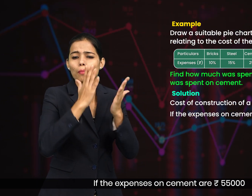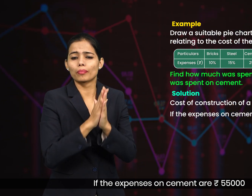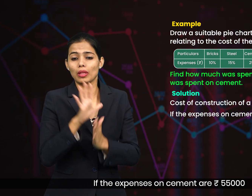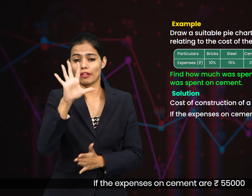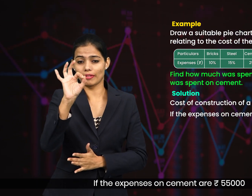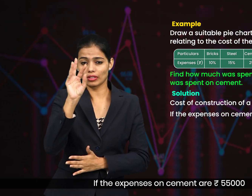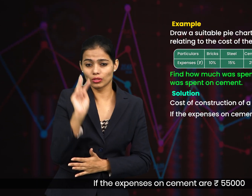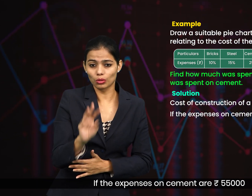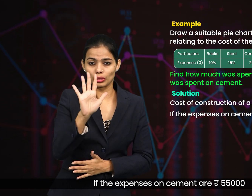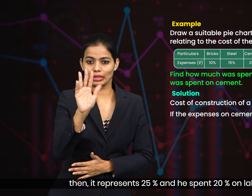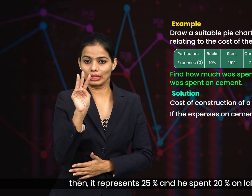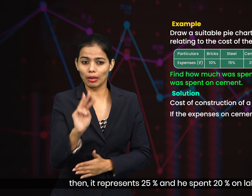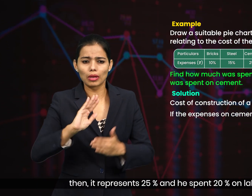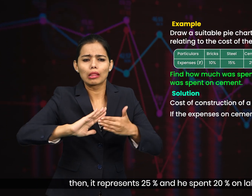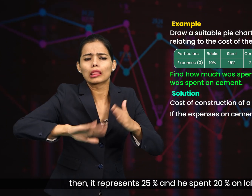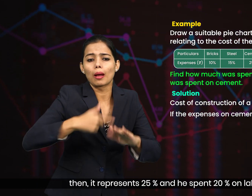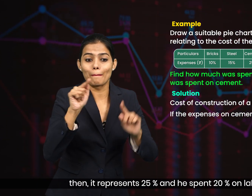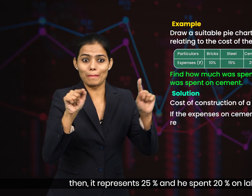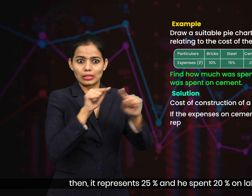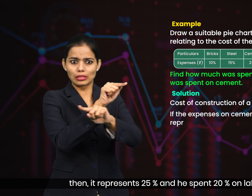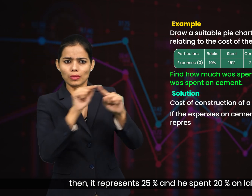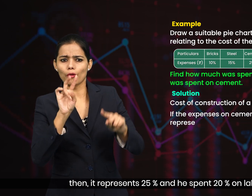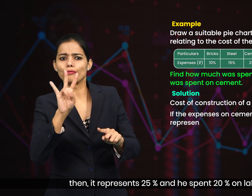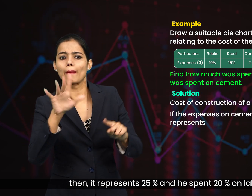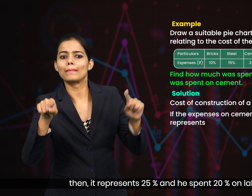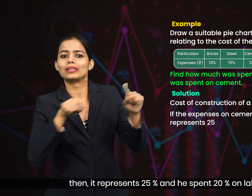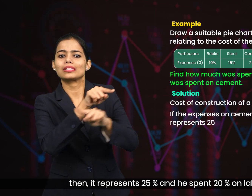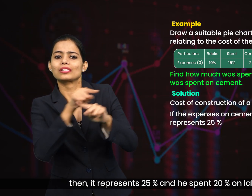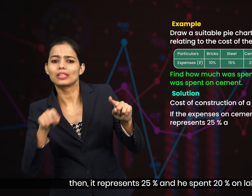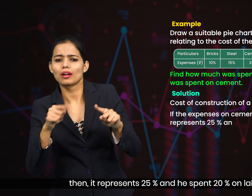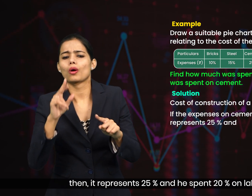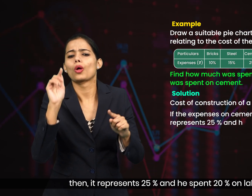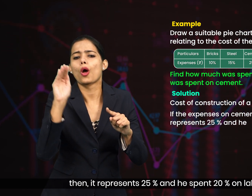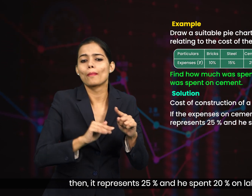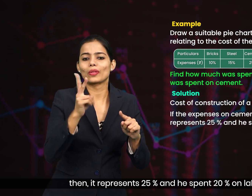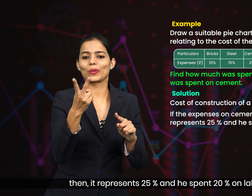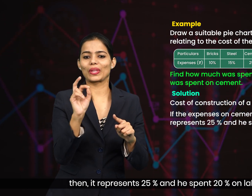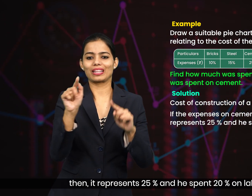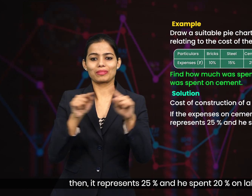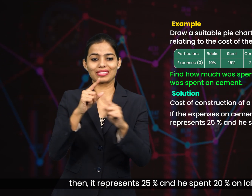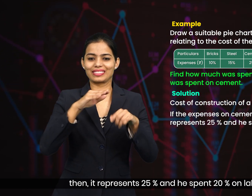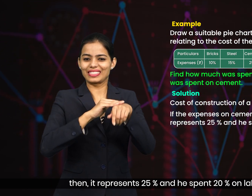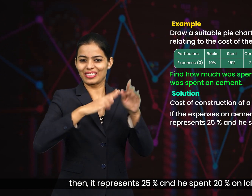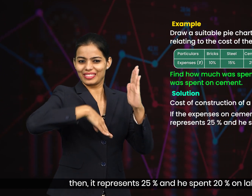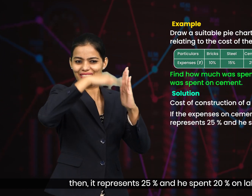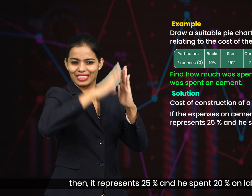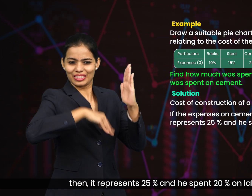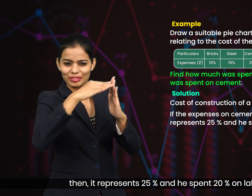55,000, then it represents 25% and he spent 20% on labor.